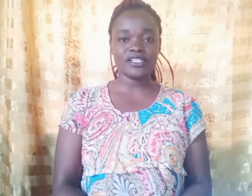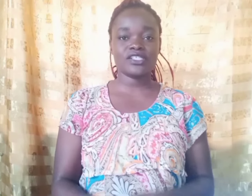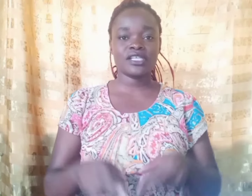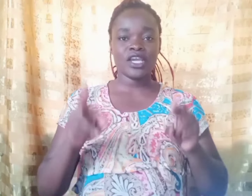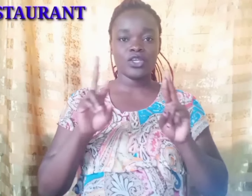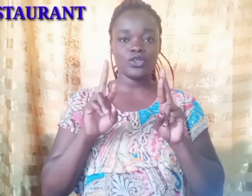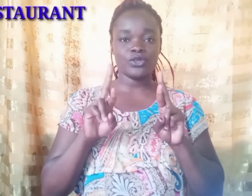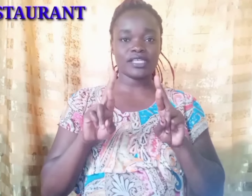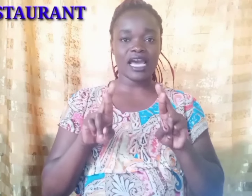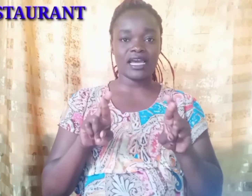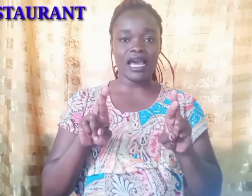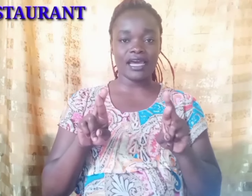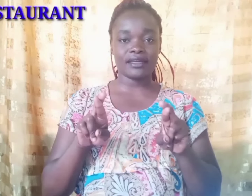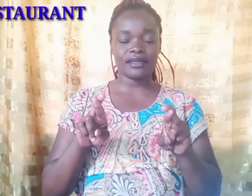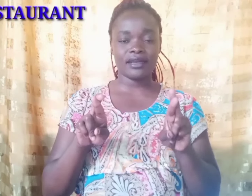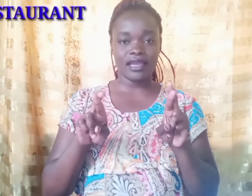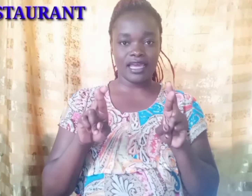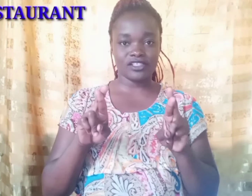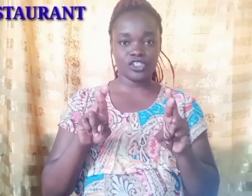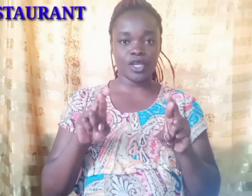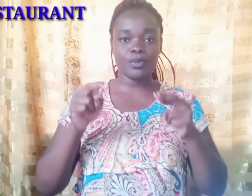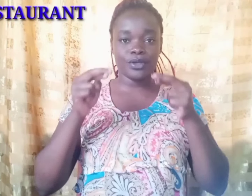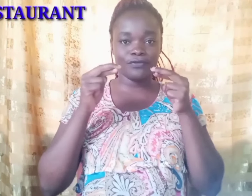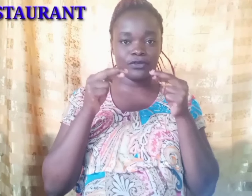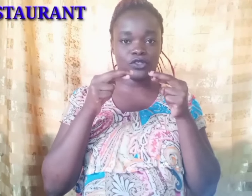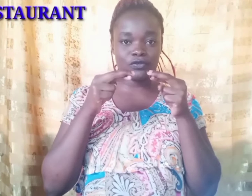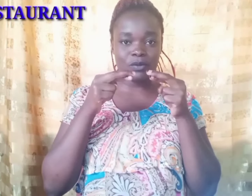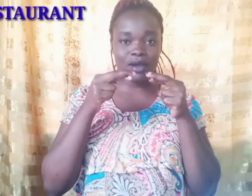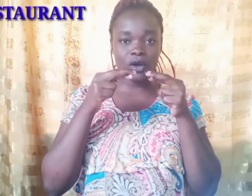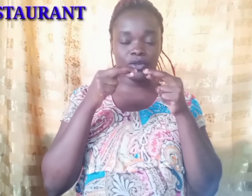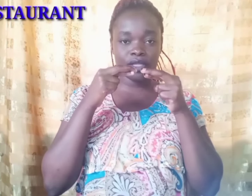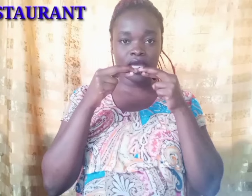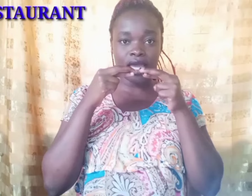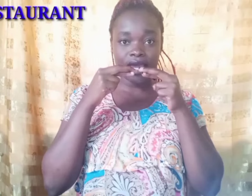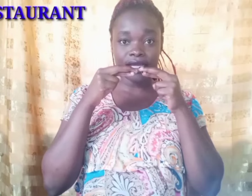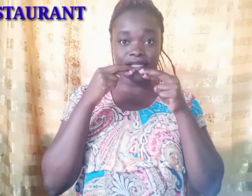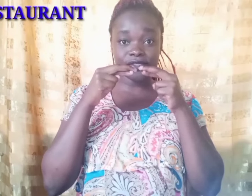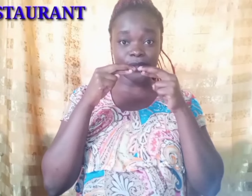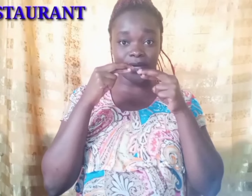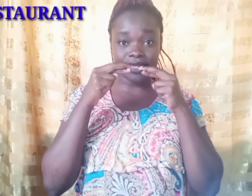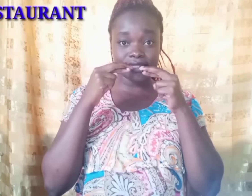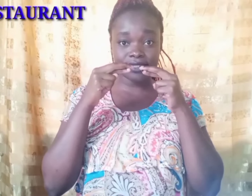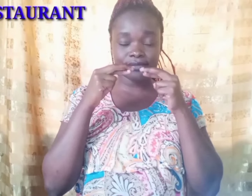Restaurant. You use R hand shape in front of your mouth. Restaurant.